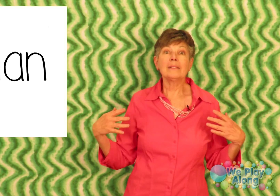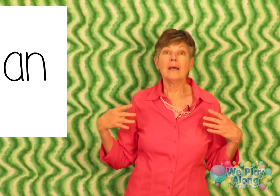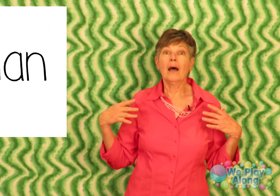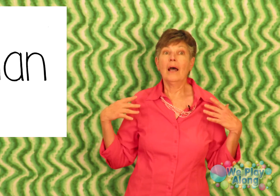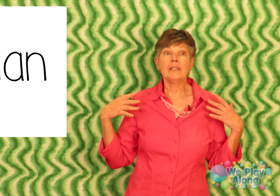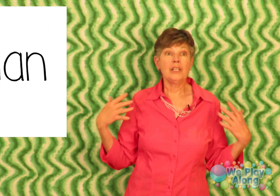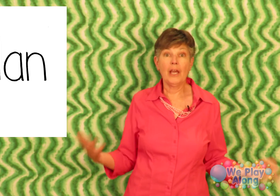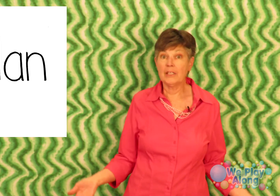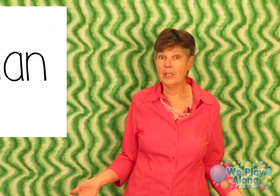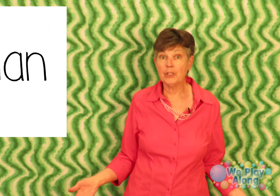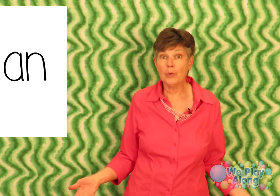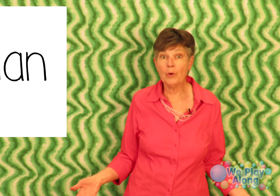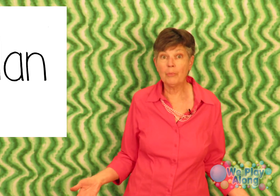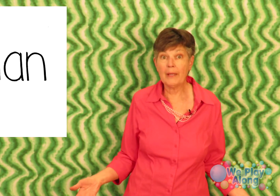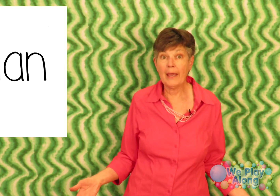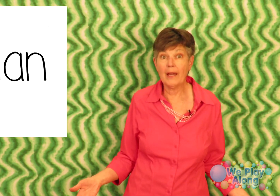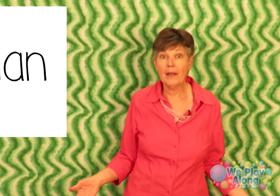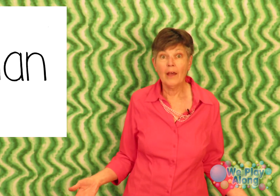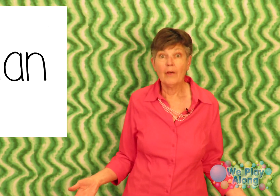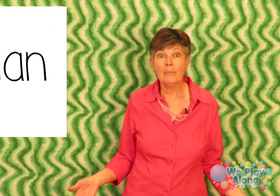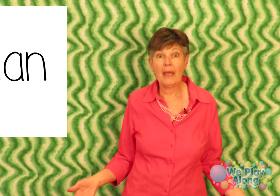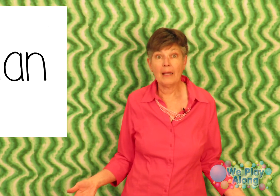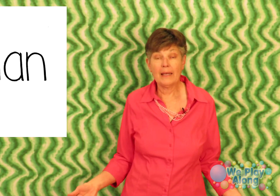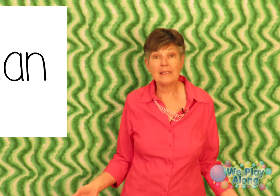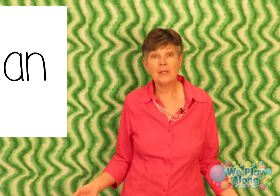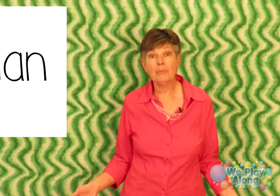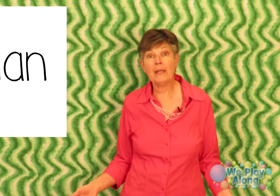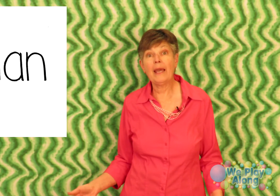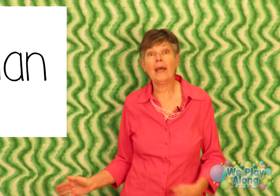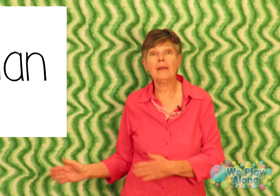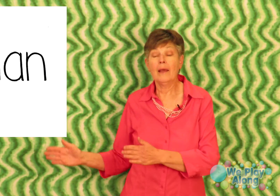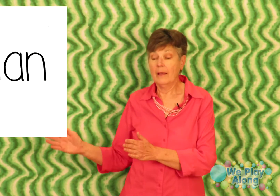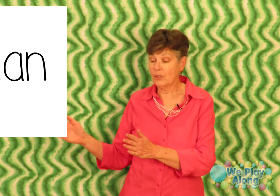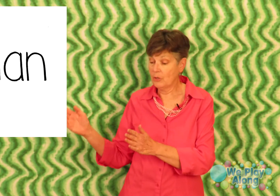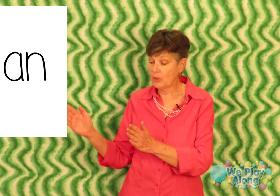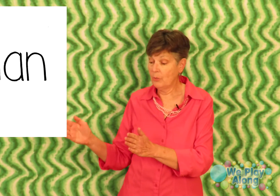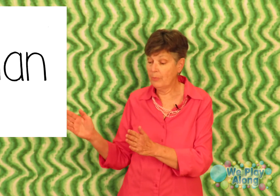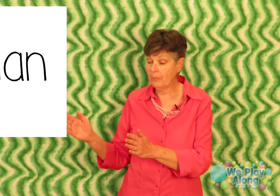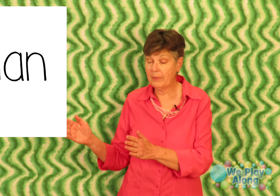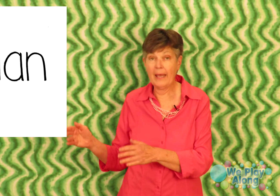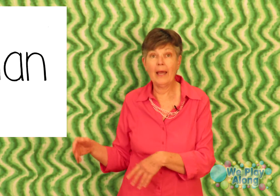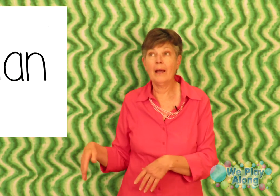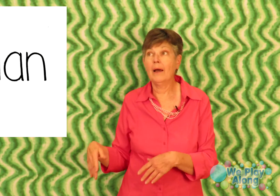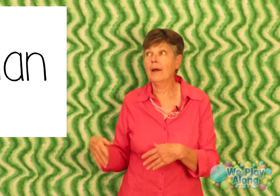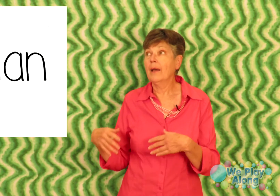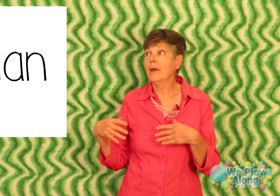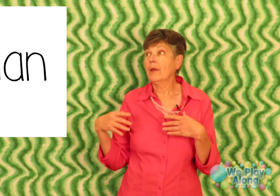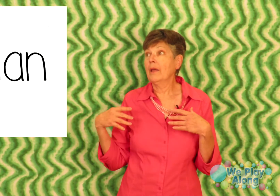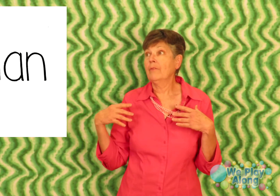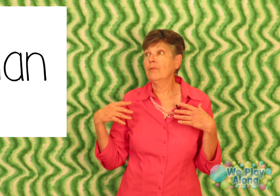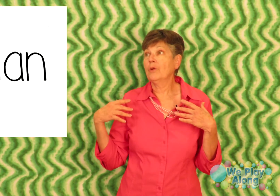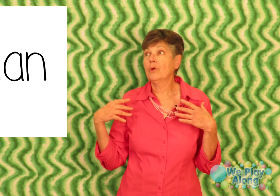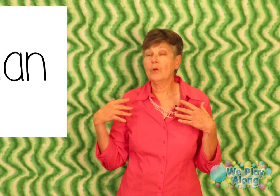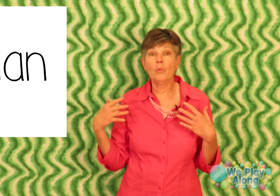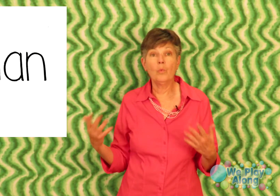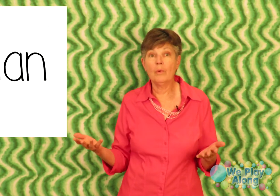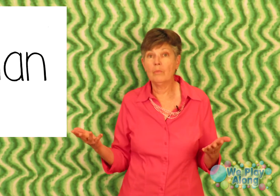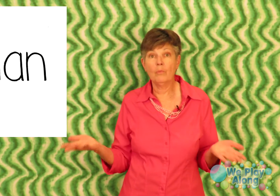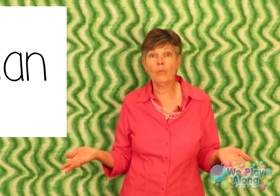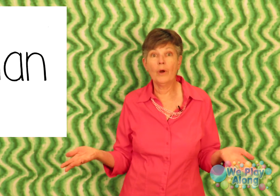As a teacher would plan, make a lesson plan. So to do plan, if you work